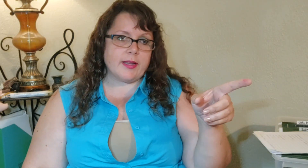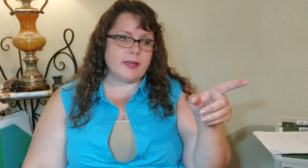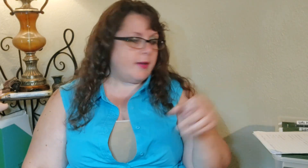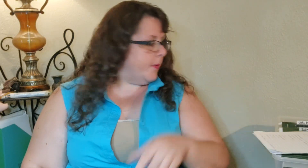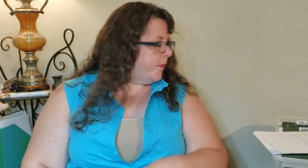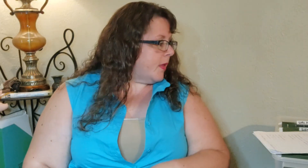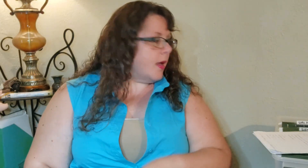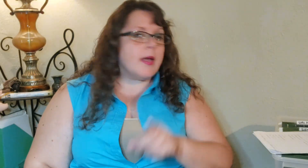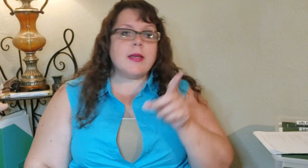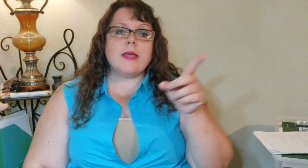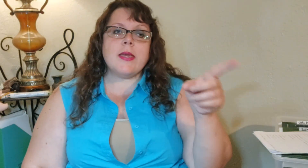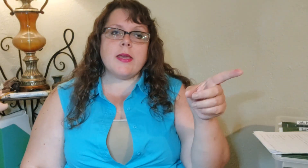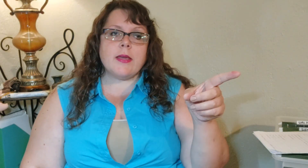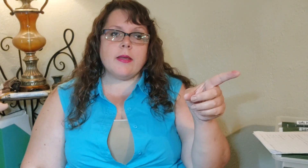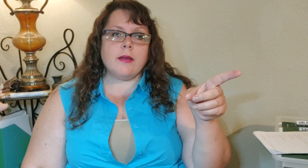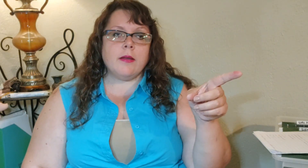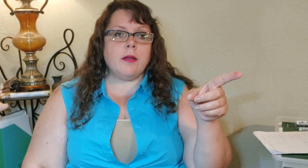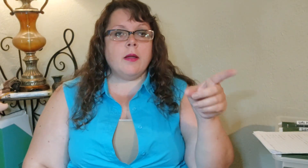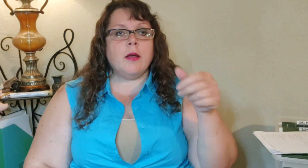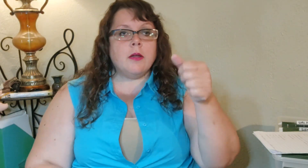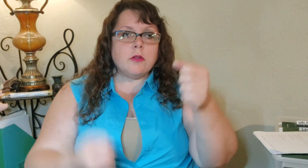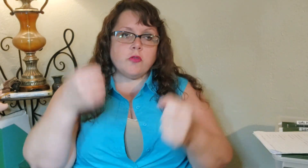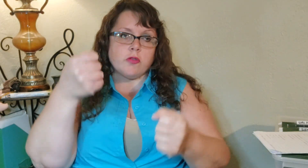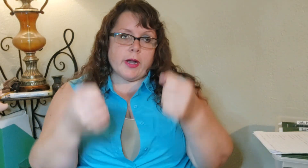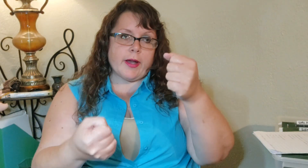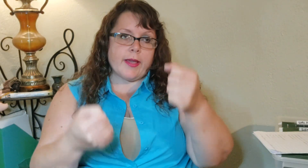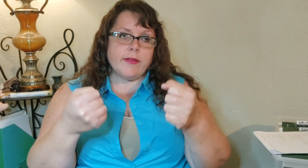side. He drive